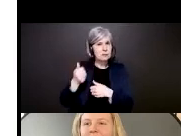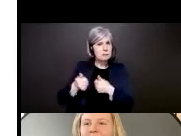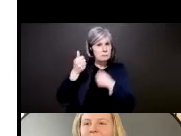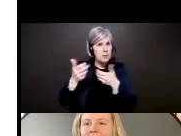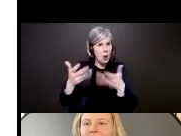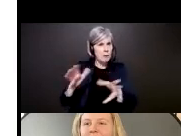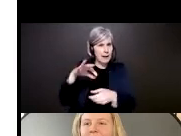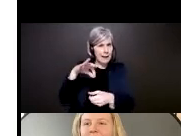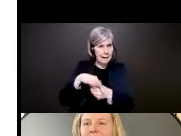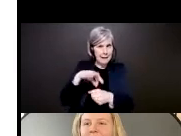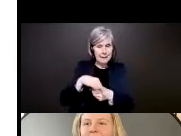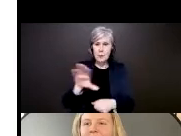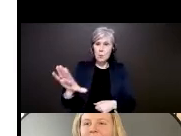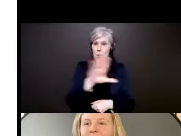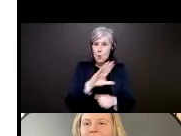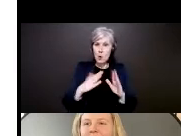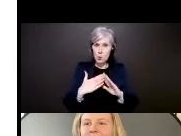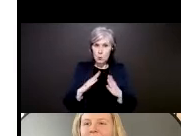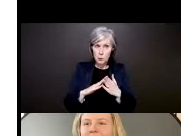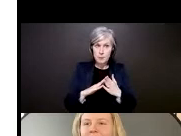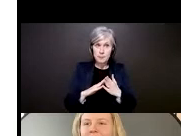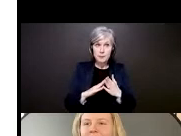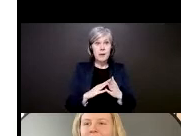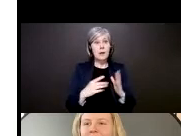the website has a map on it.